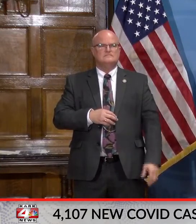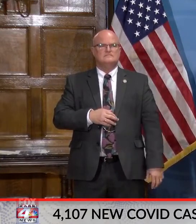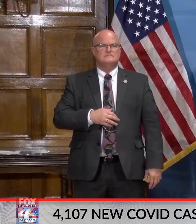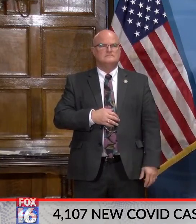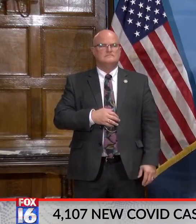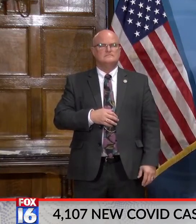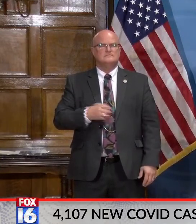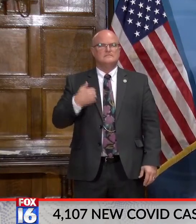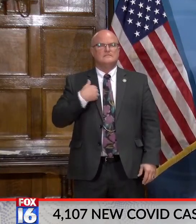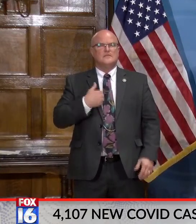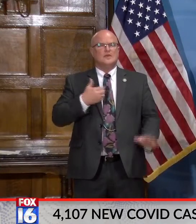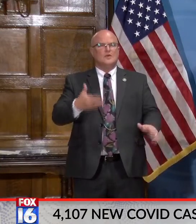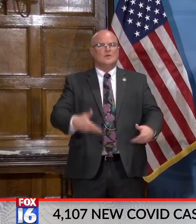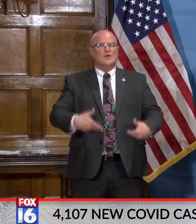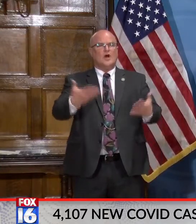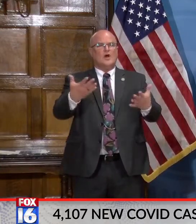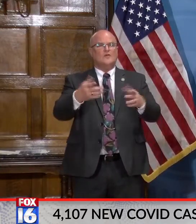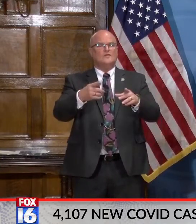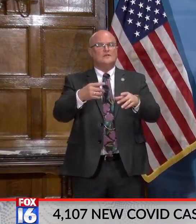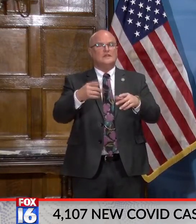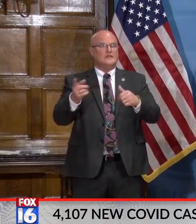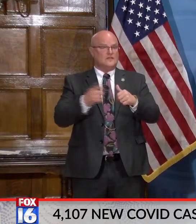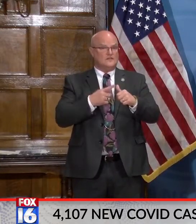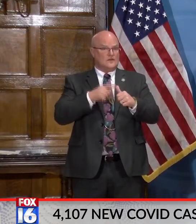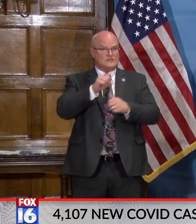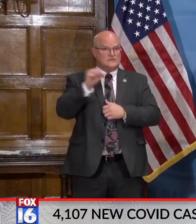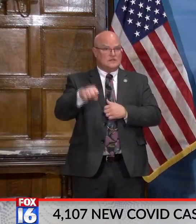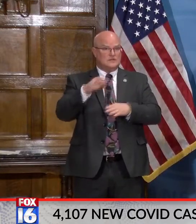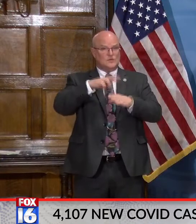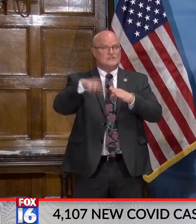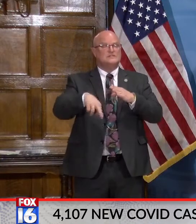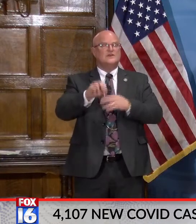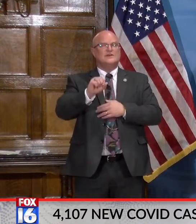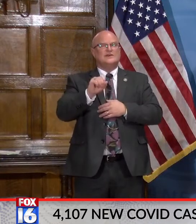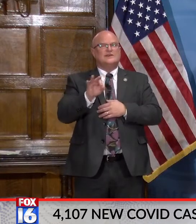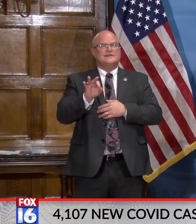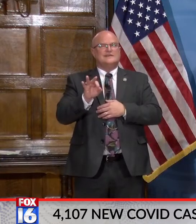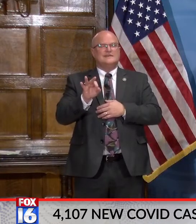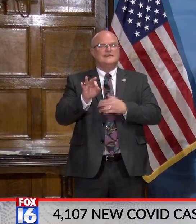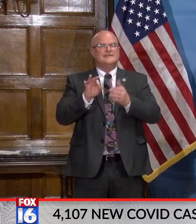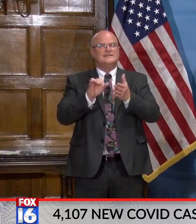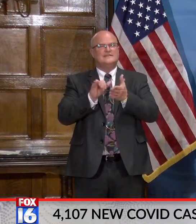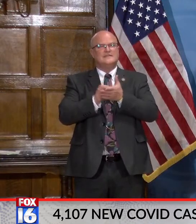We offered it as a result in the first semester as a result of the